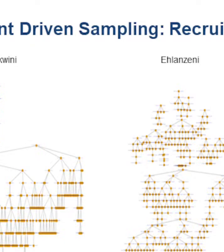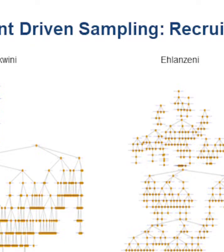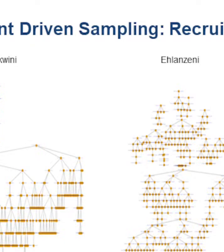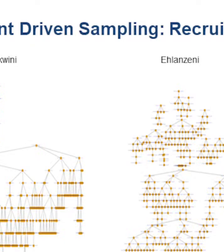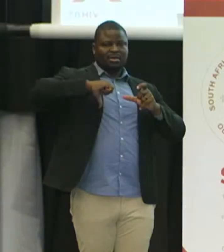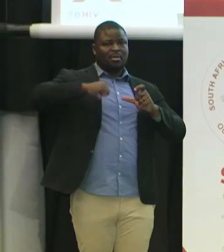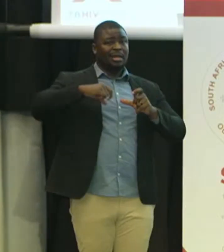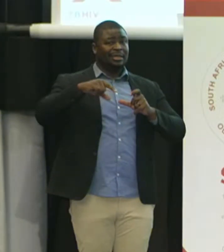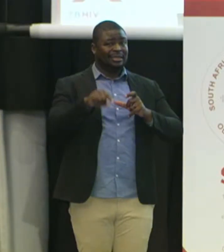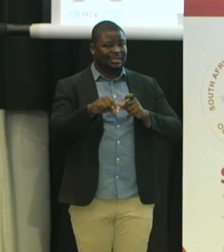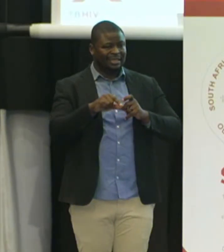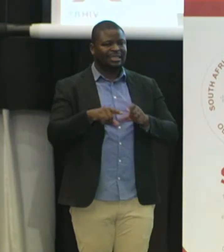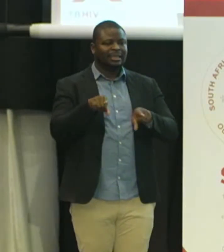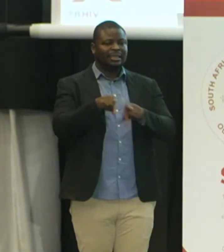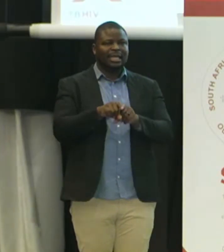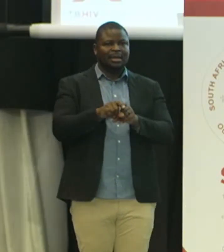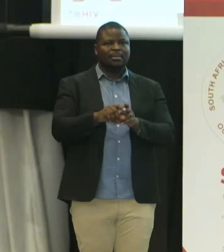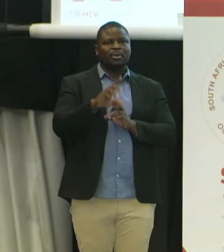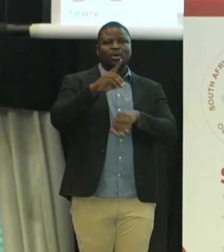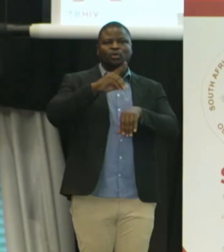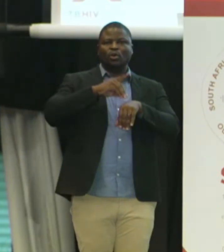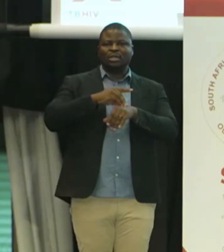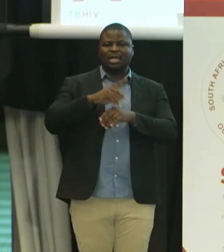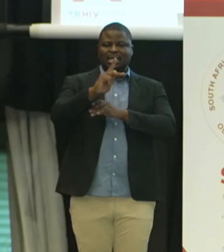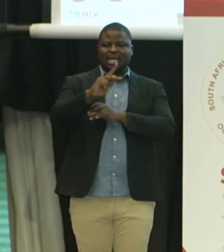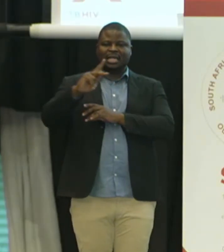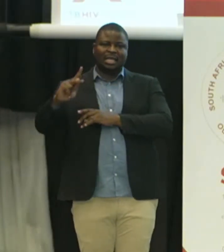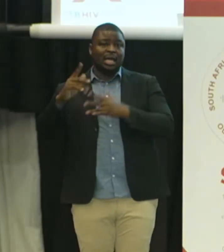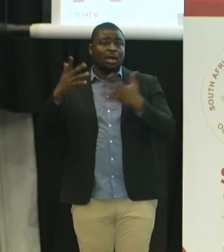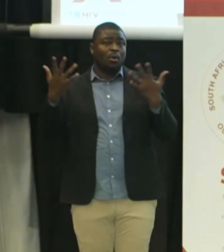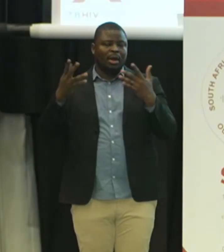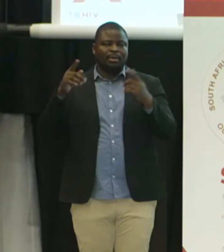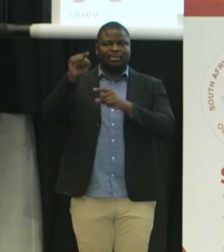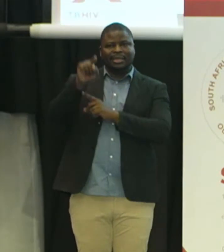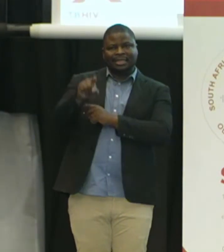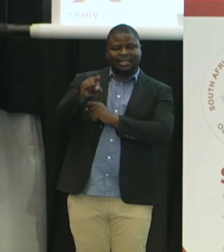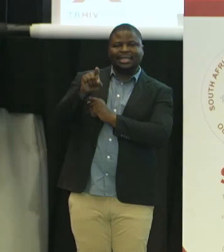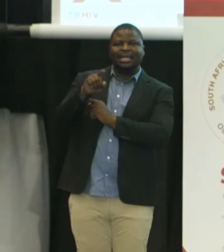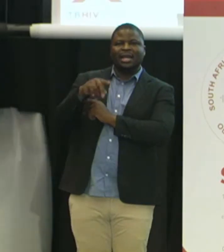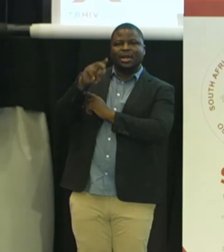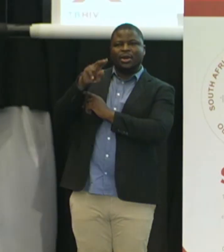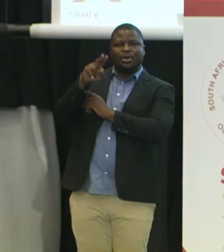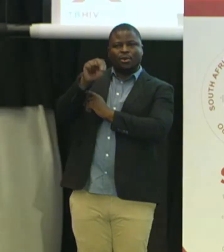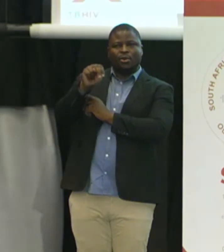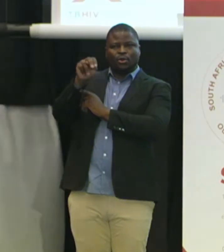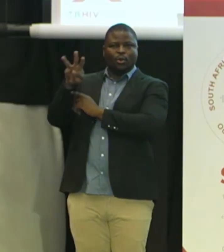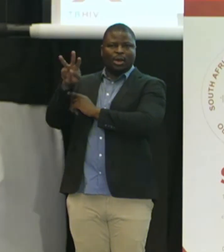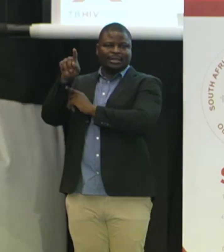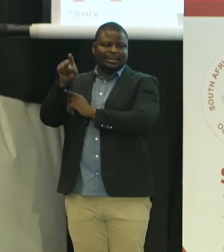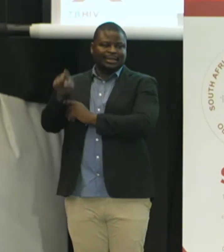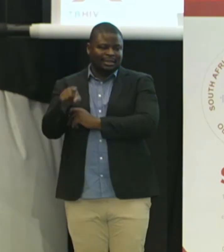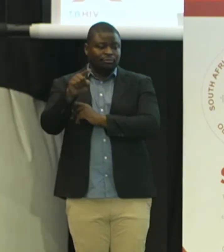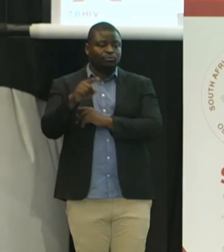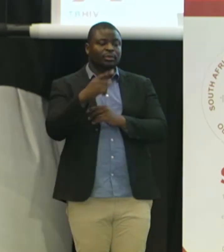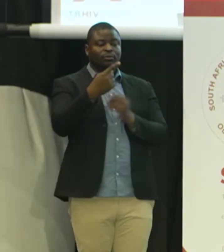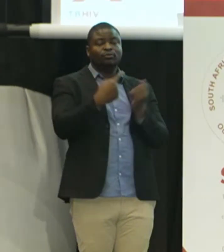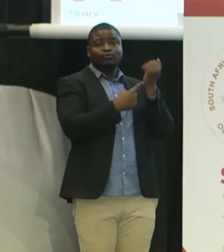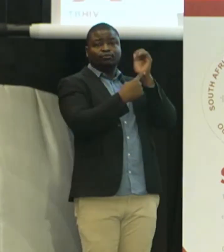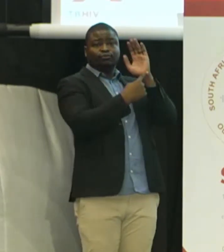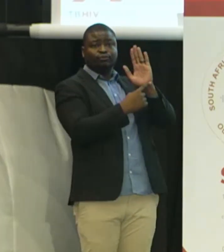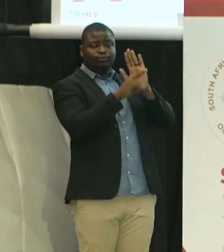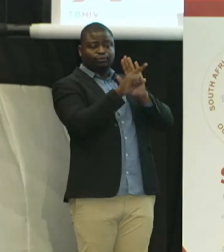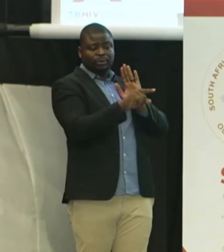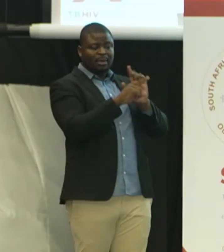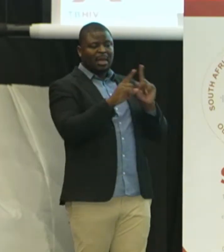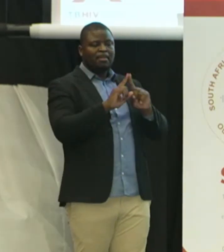Dr. KK, Dr. Kenneth Kaunda in Northwest is depicted on the slide there. But we